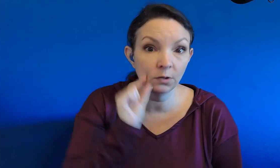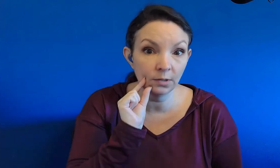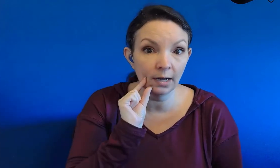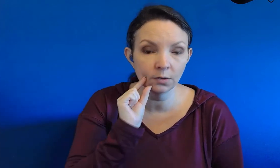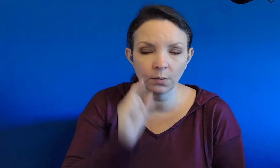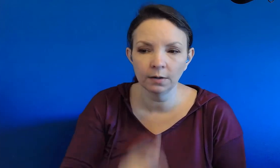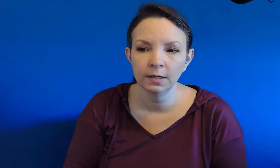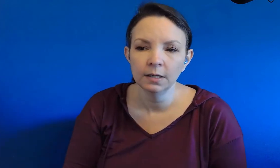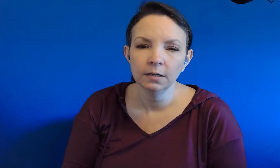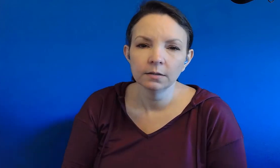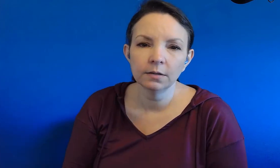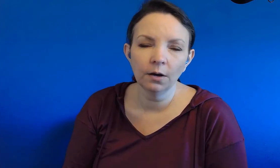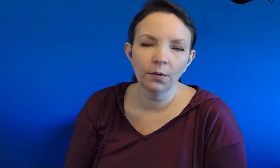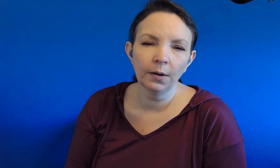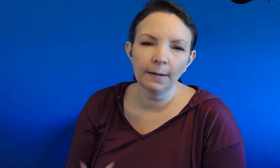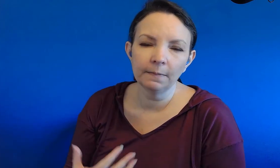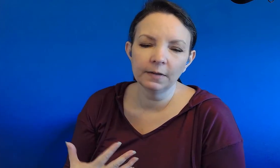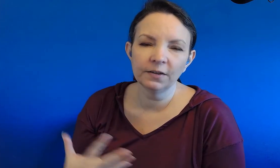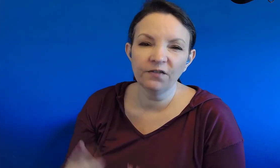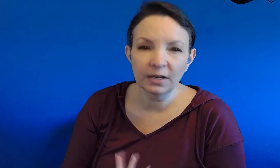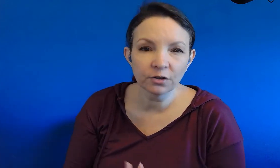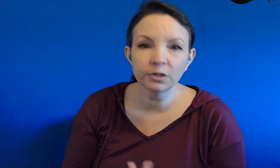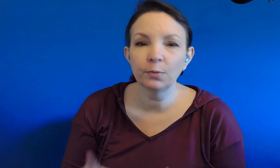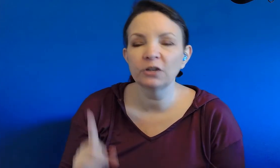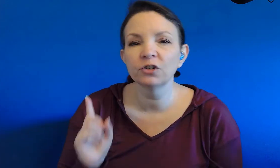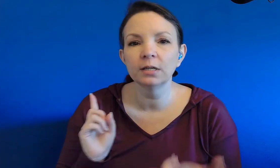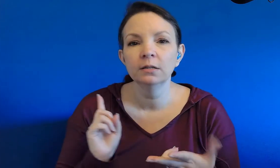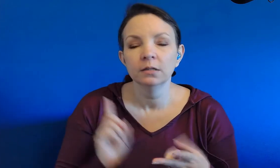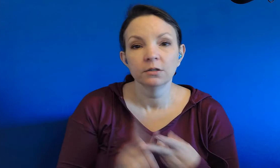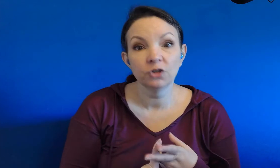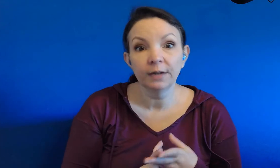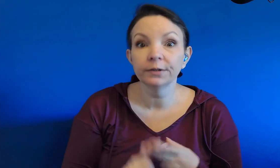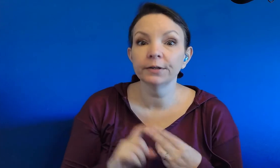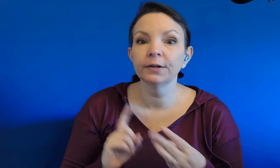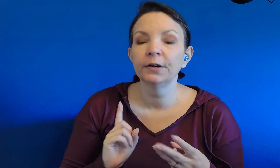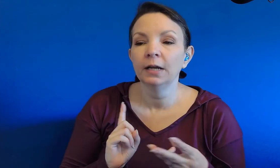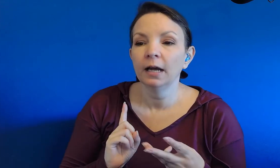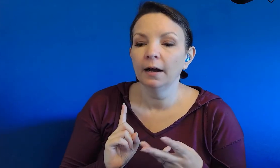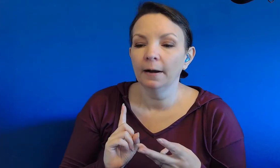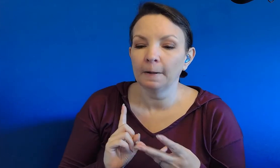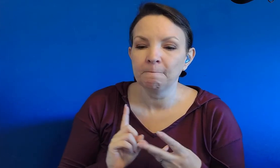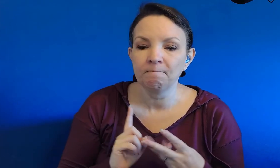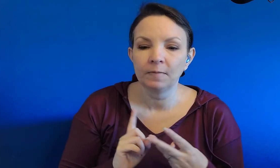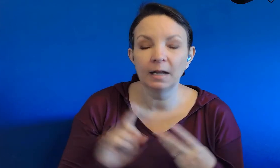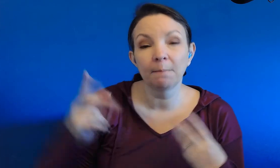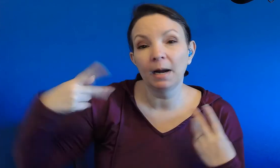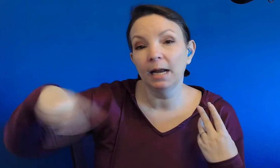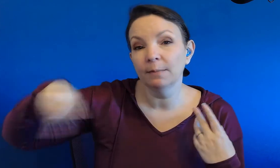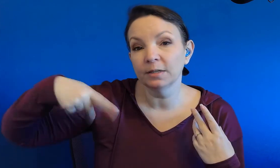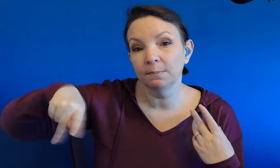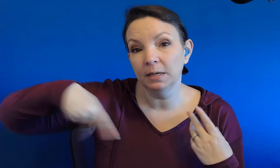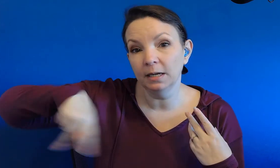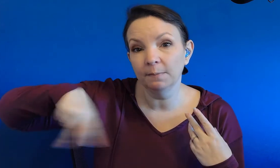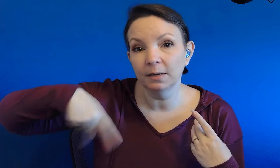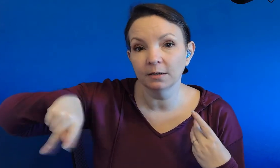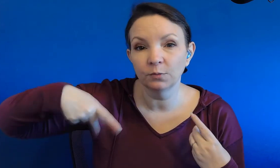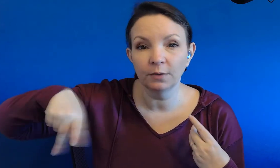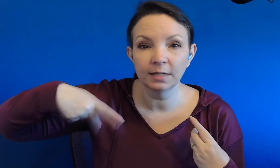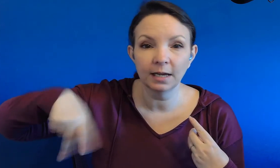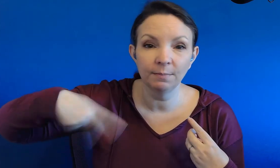as well. So this facial expression, gender, like my name was P because when I was a kid, my favorite